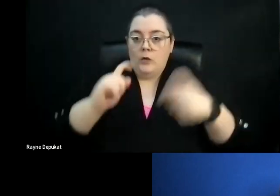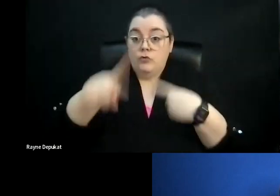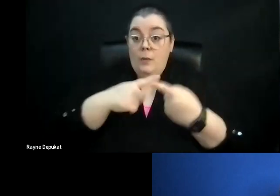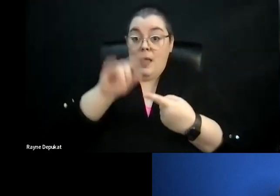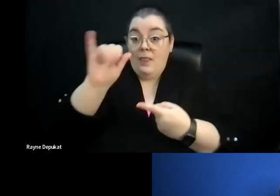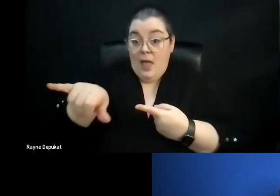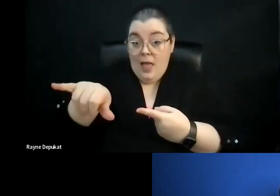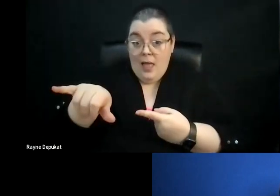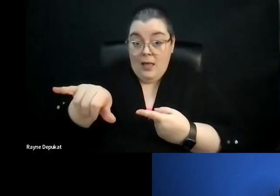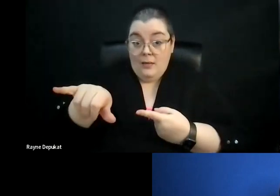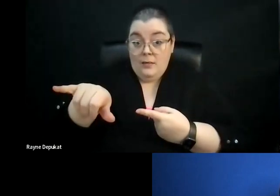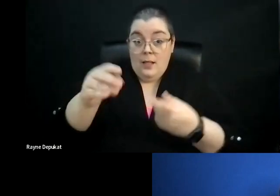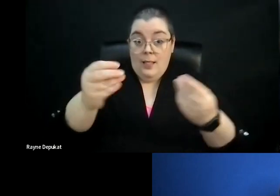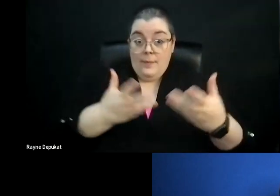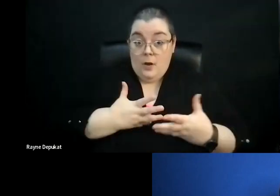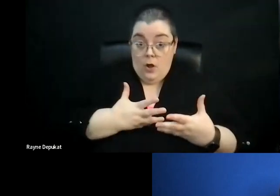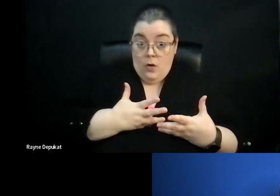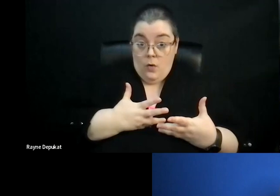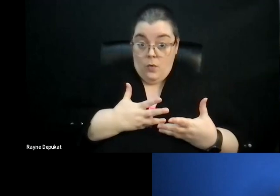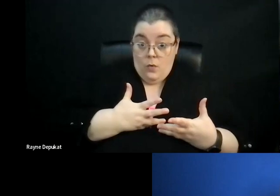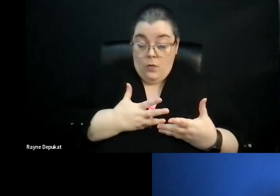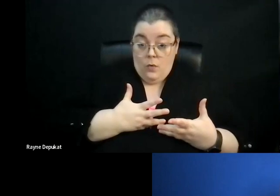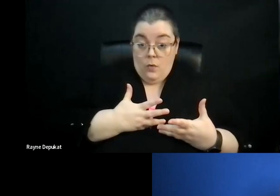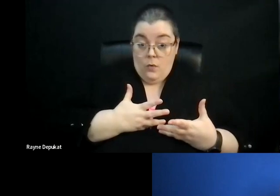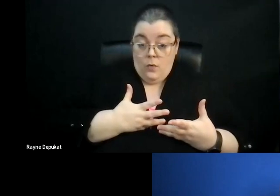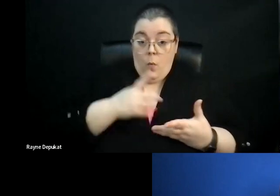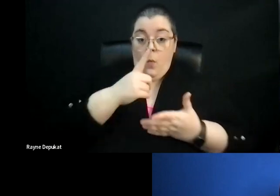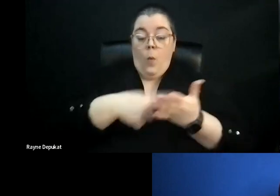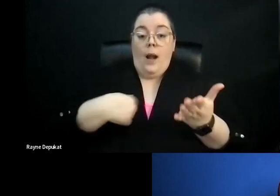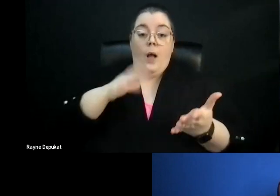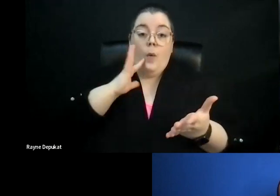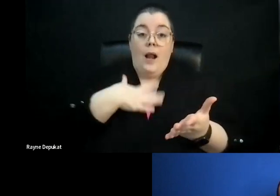I think it's clear, but if there are any questions about that, please let me know.